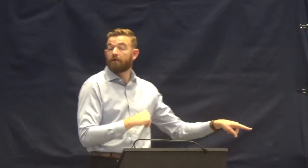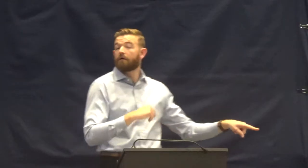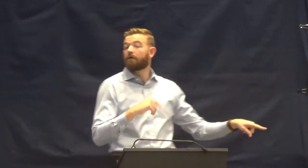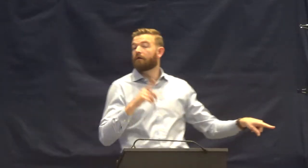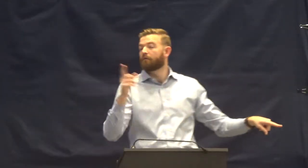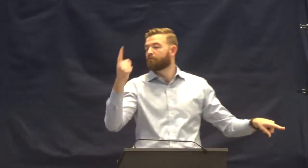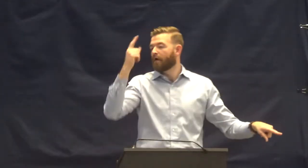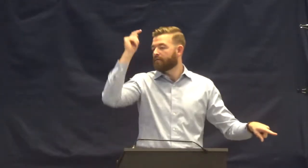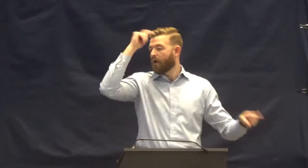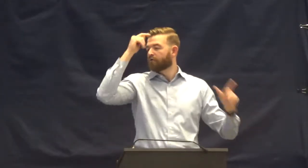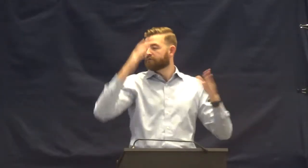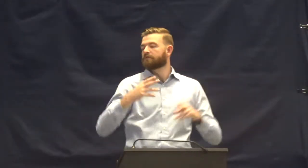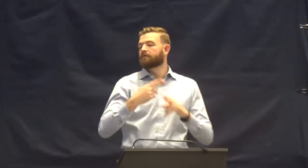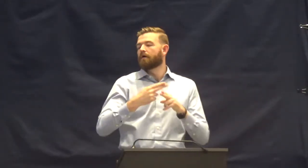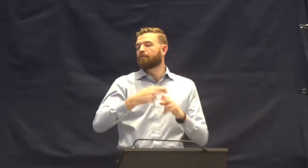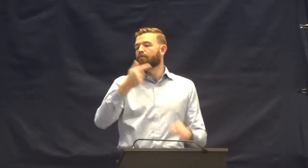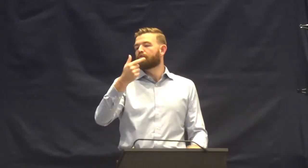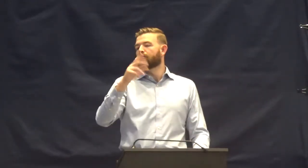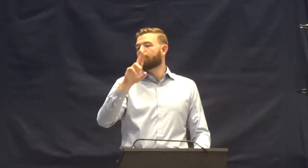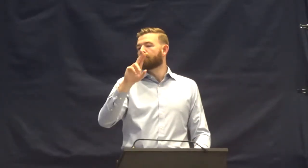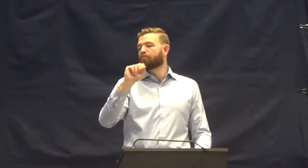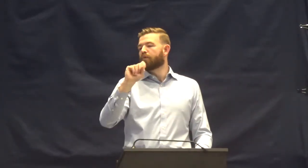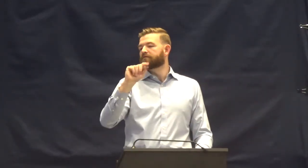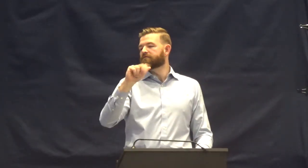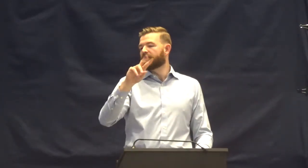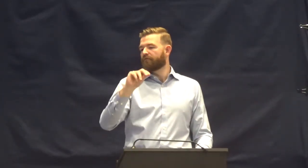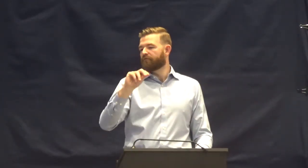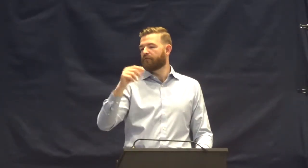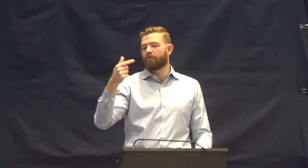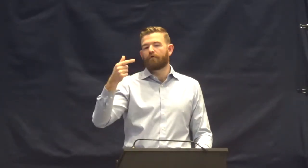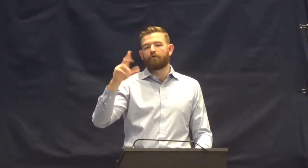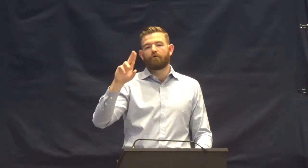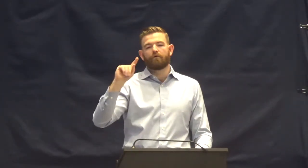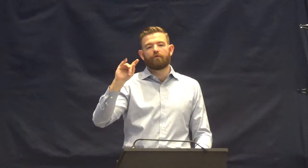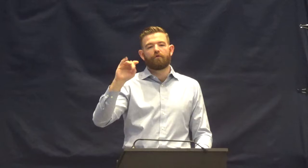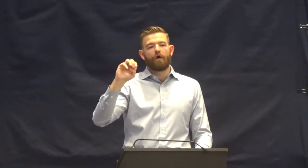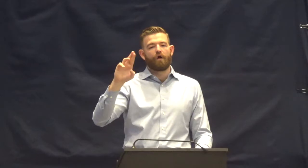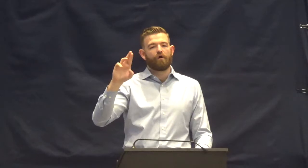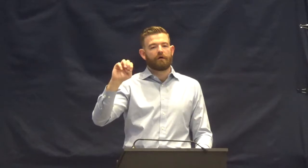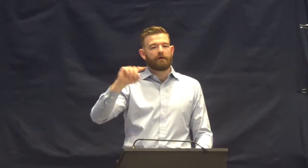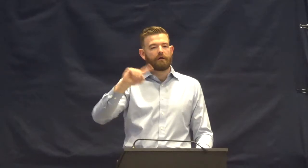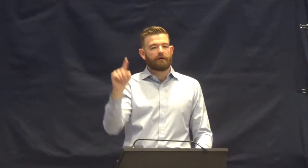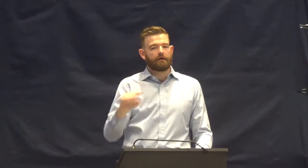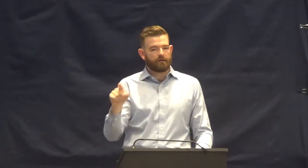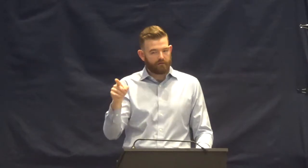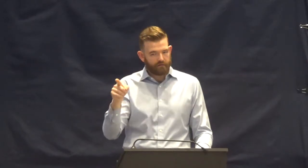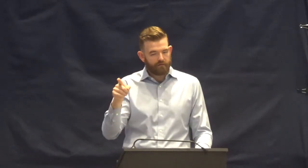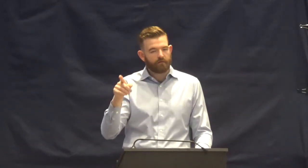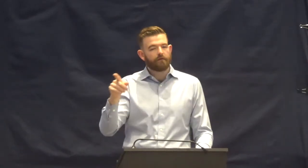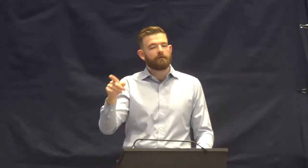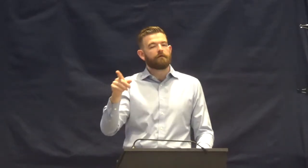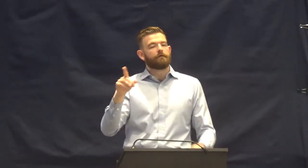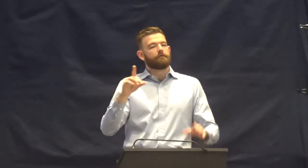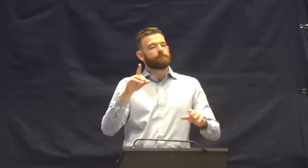to the story of those folks who are marginalized. Now there's one